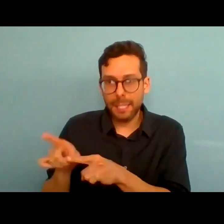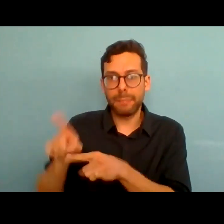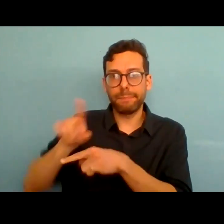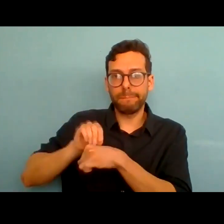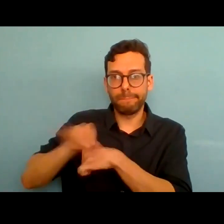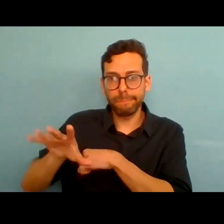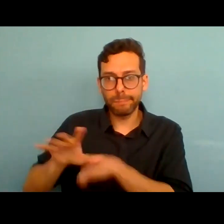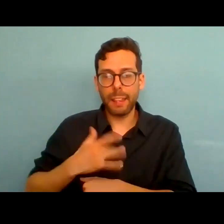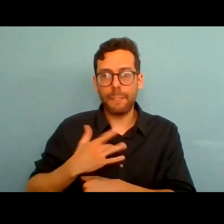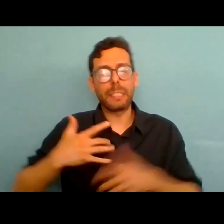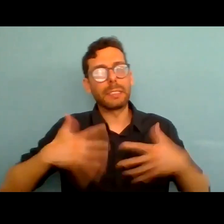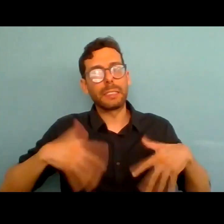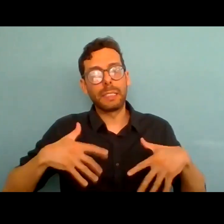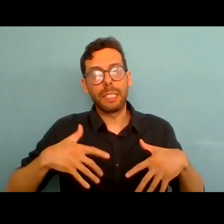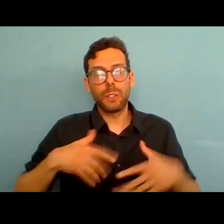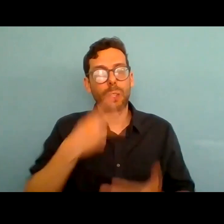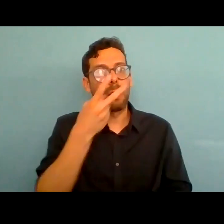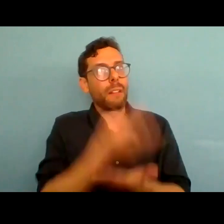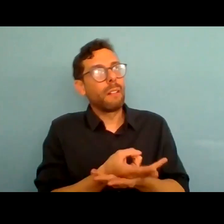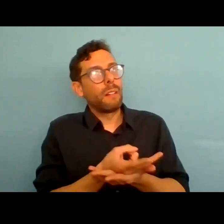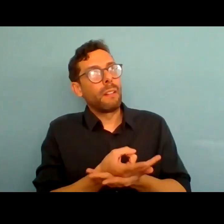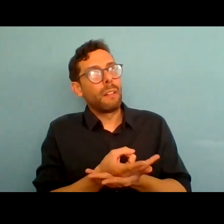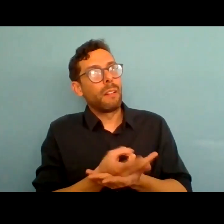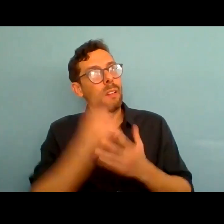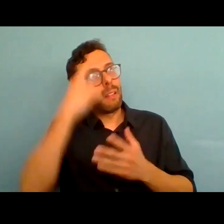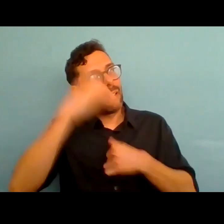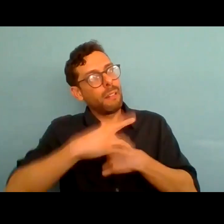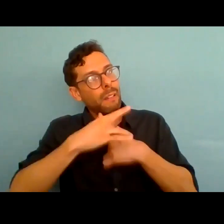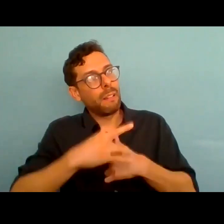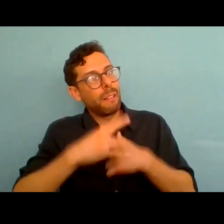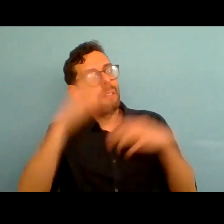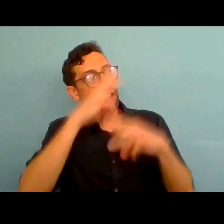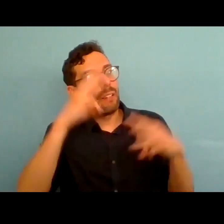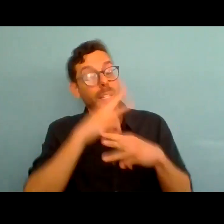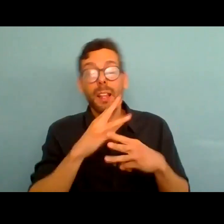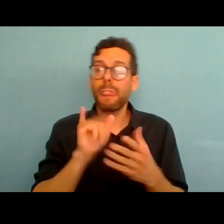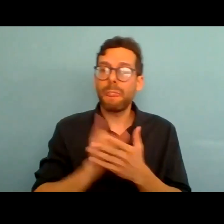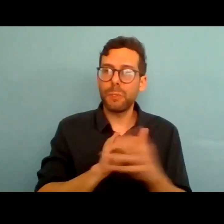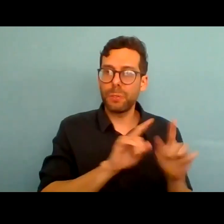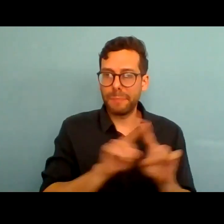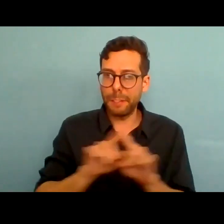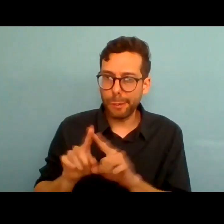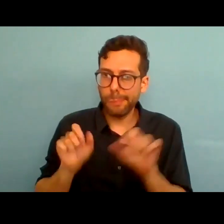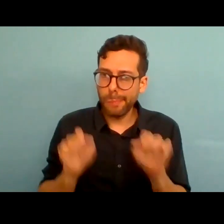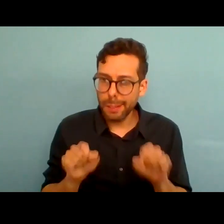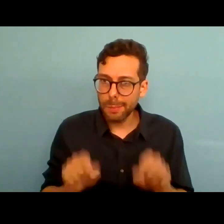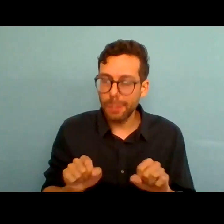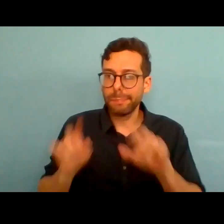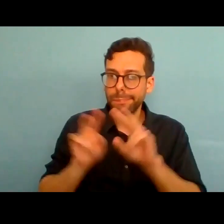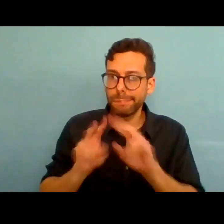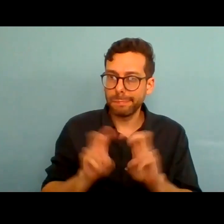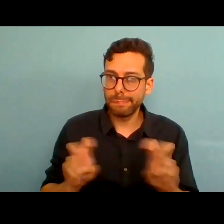there and worried. So those are all kinds of different aspects to kind of get into, right? So there's different layers that you can think